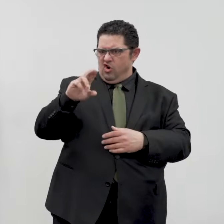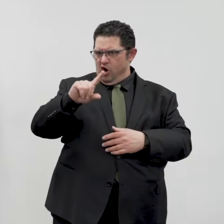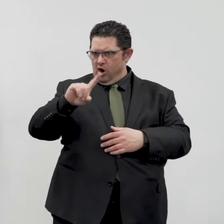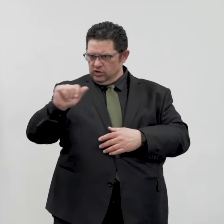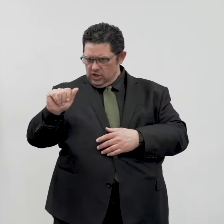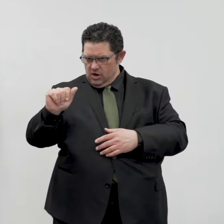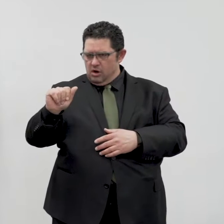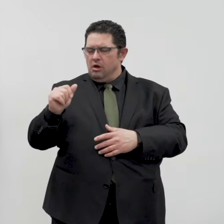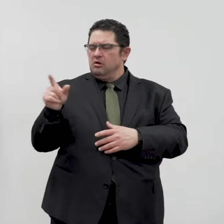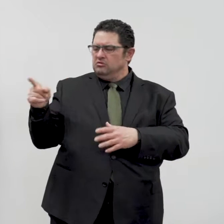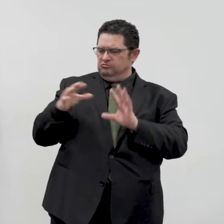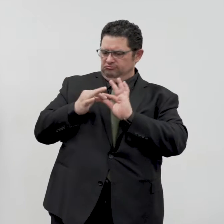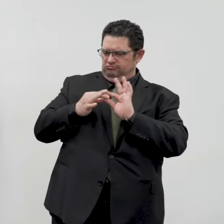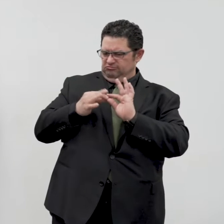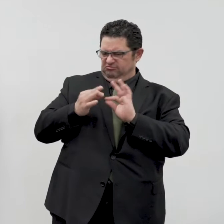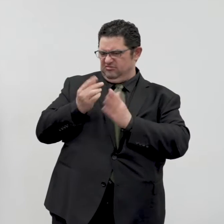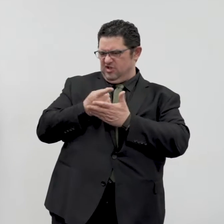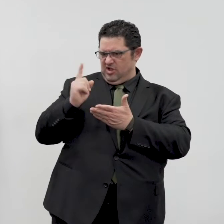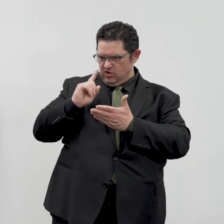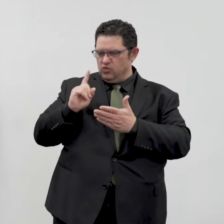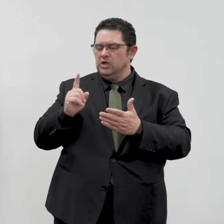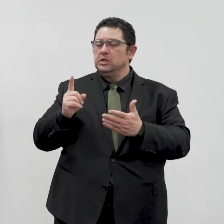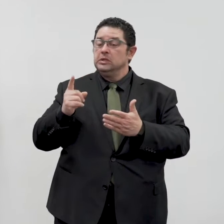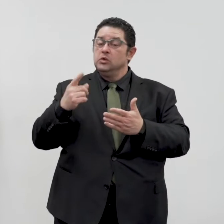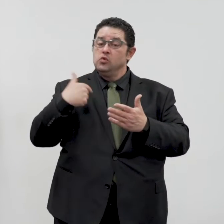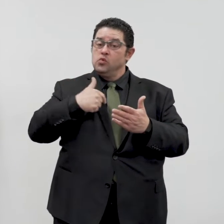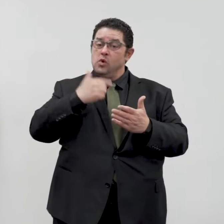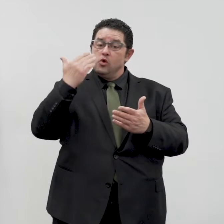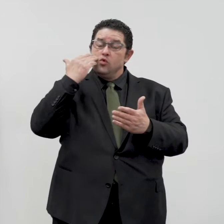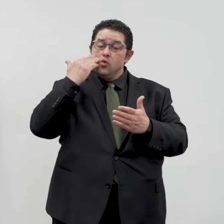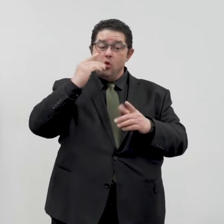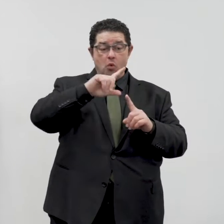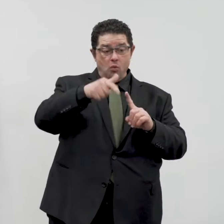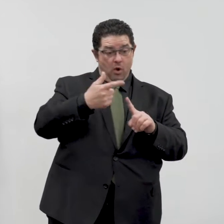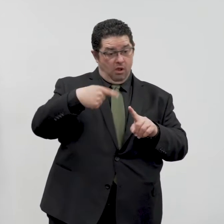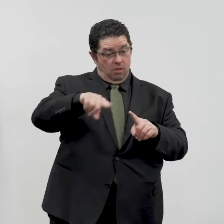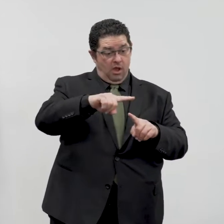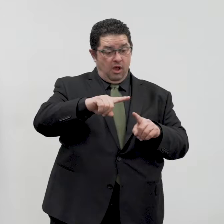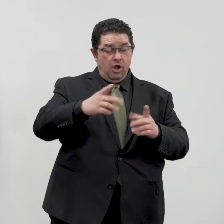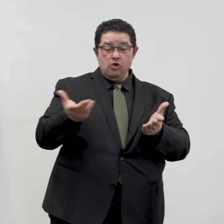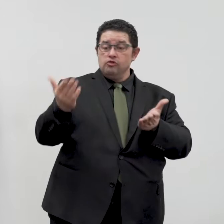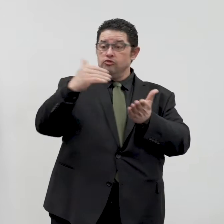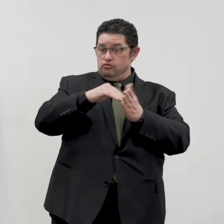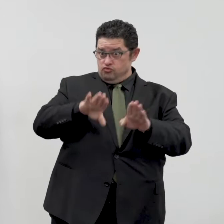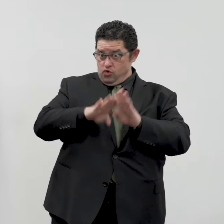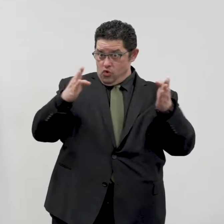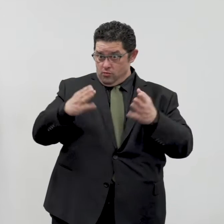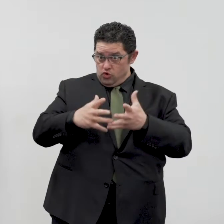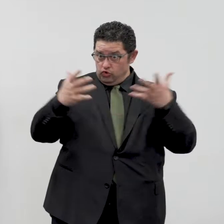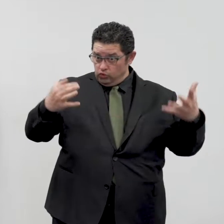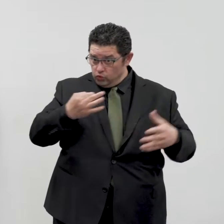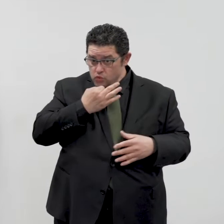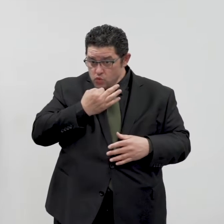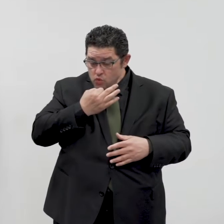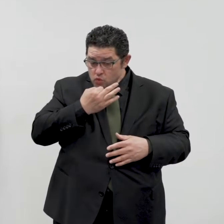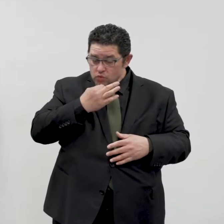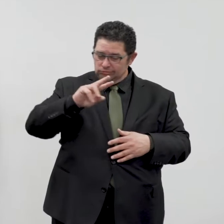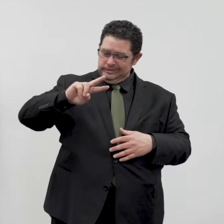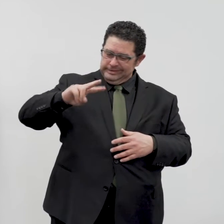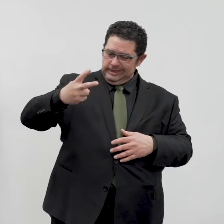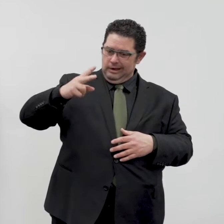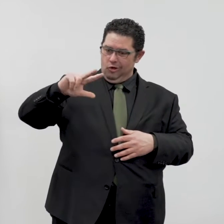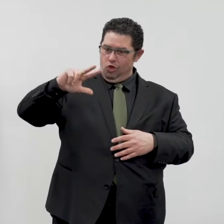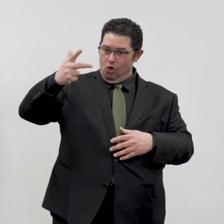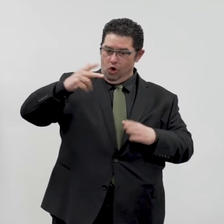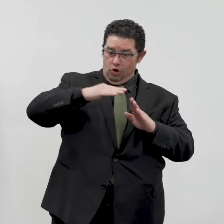the past to guide us. We know that in 1918, when they reopened too soon, the second and third peaks were